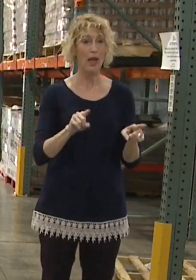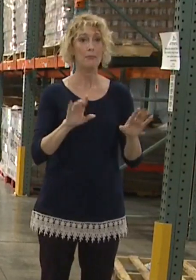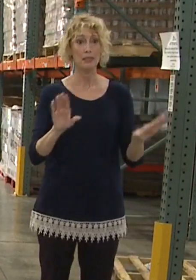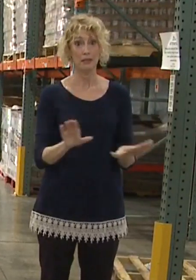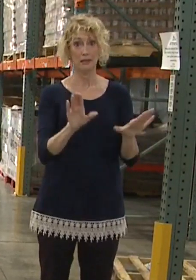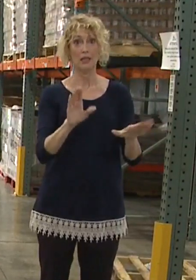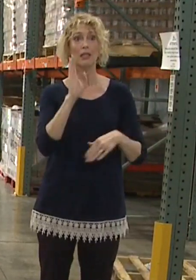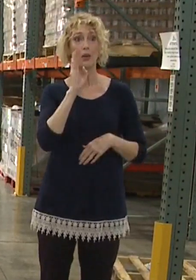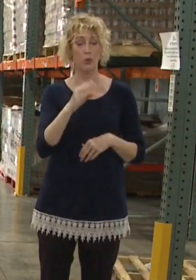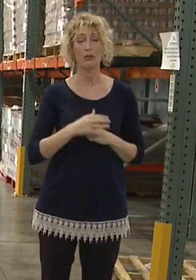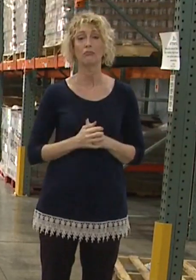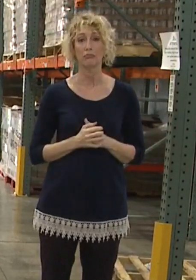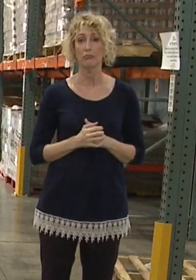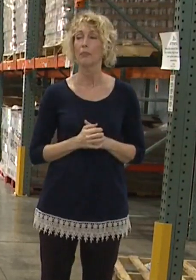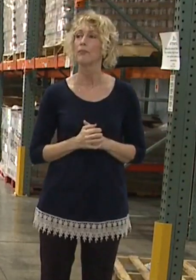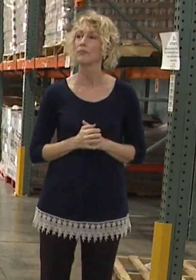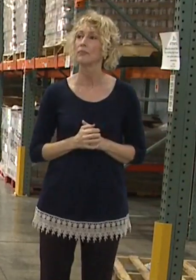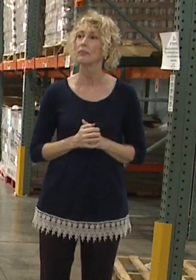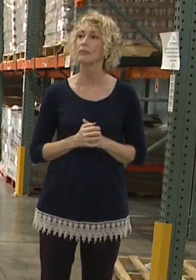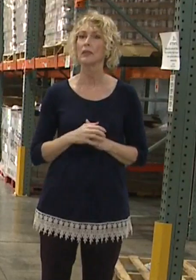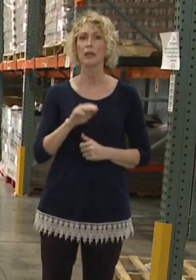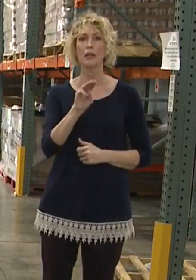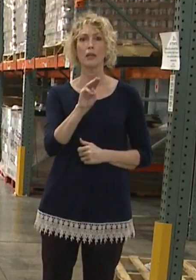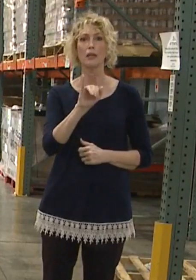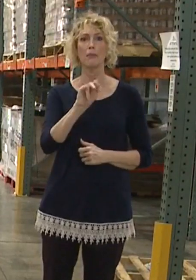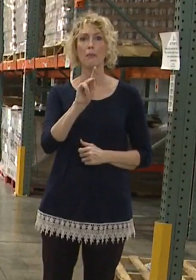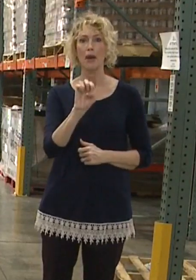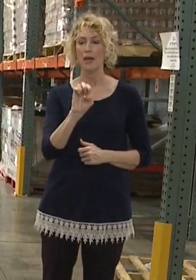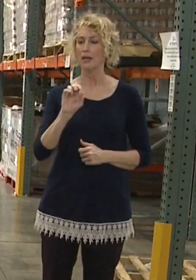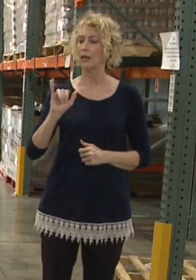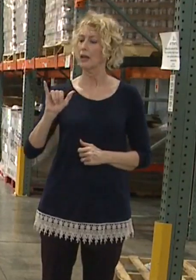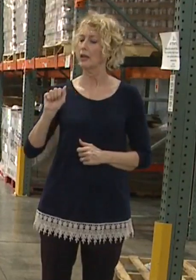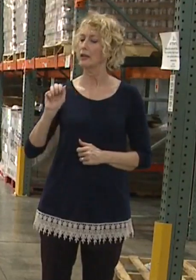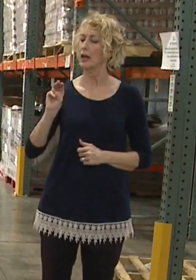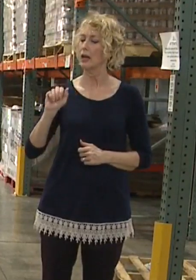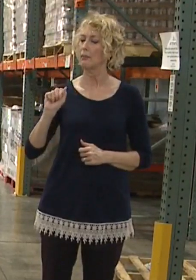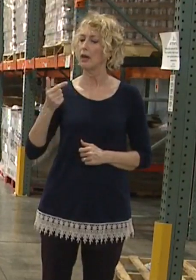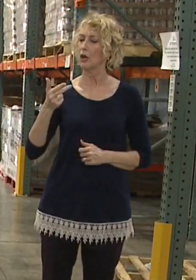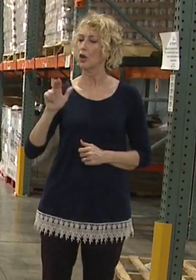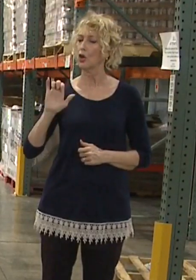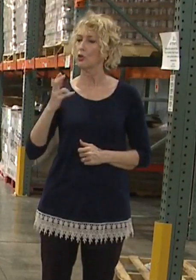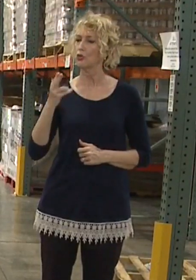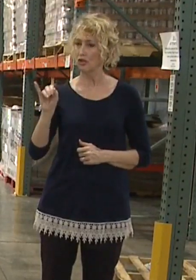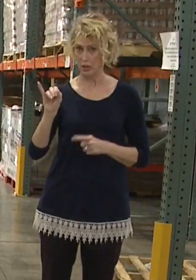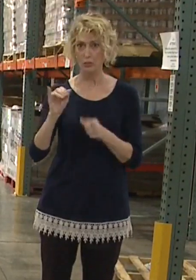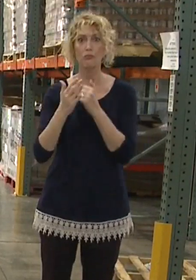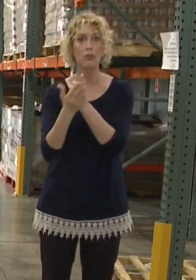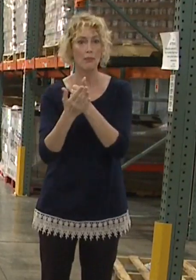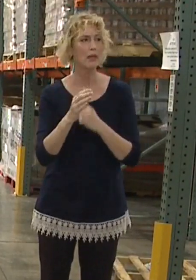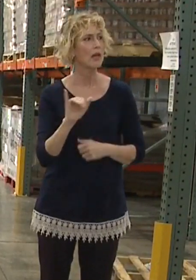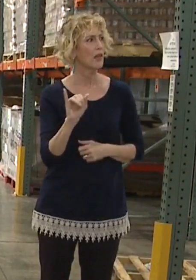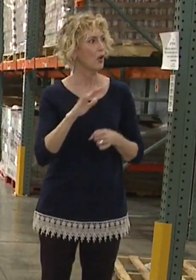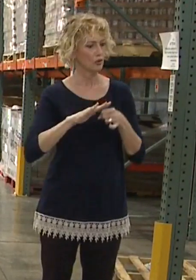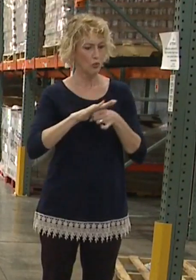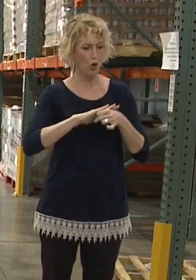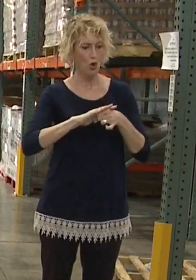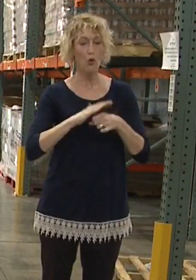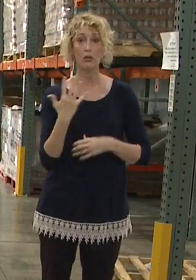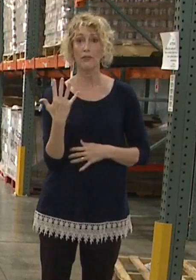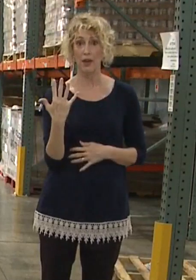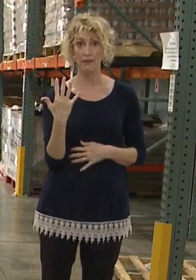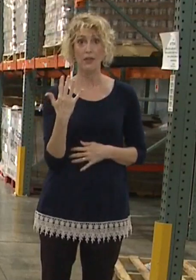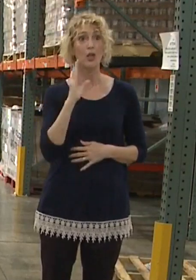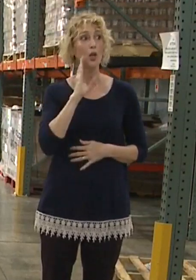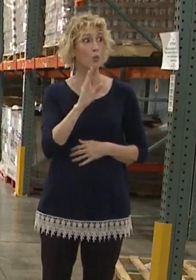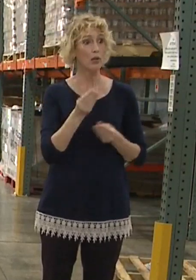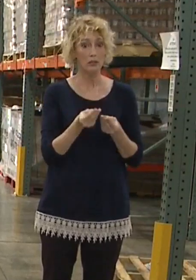And we have Mike Yamaguchi of LW Local 142 here, and then Local 5. So they will be